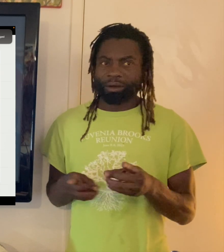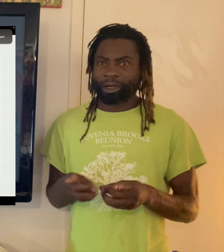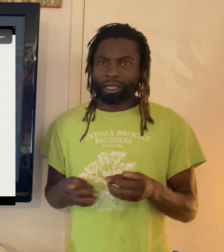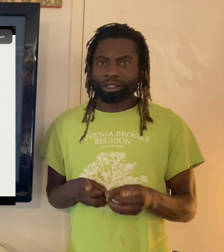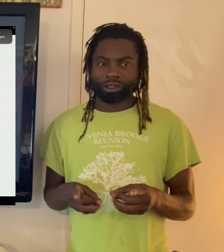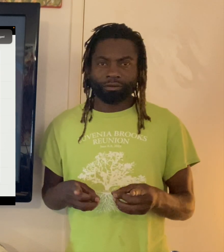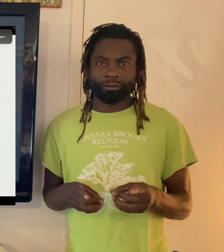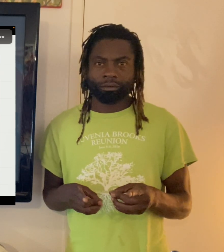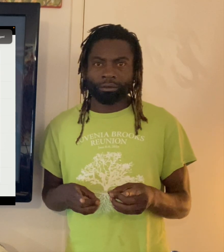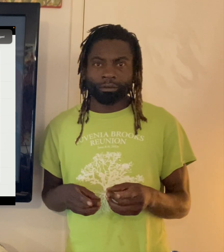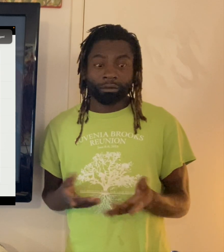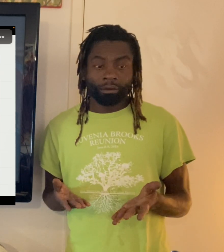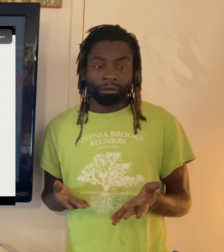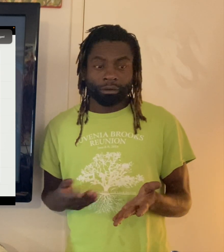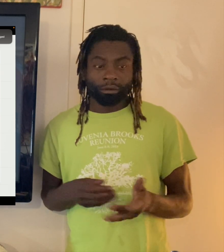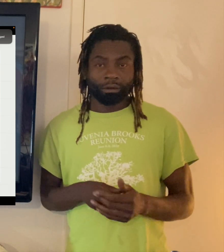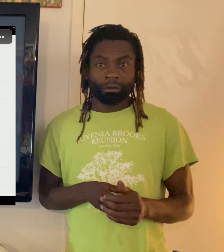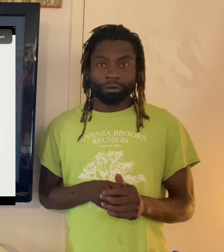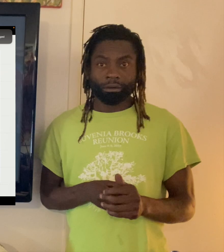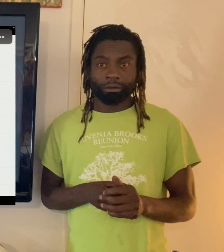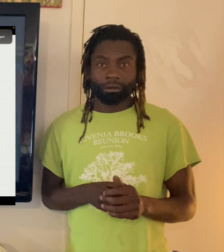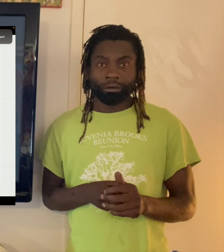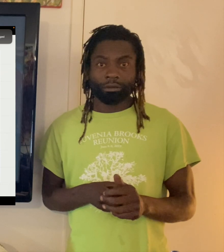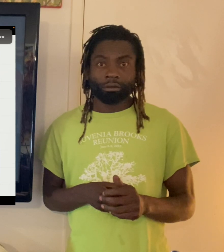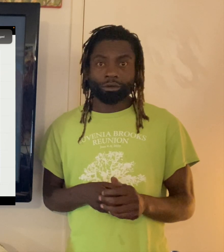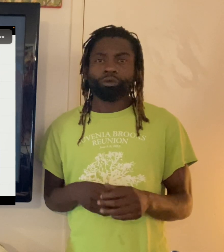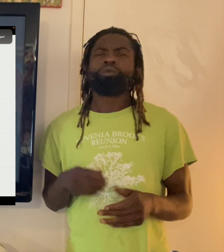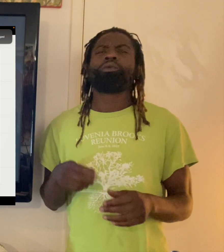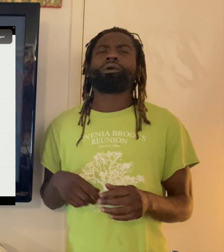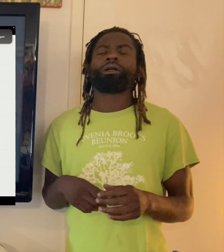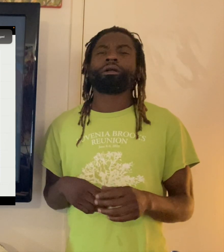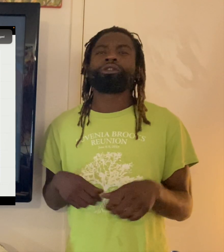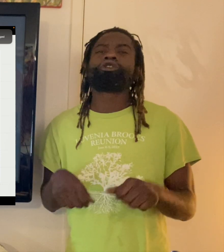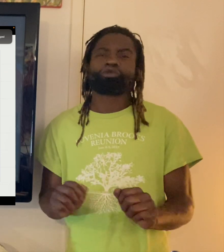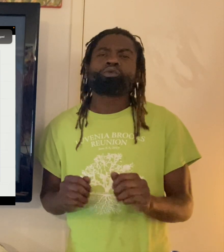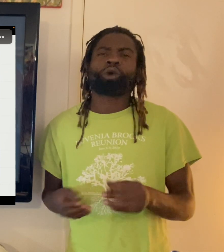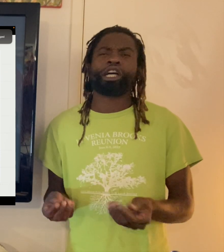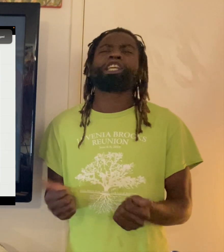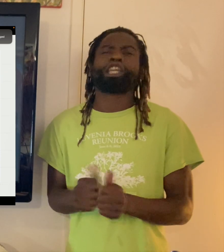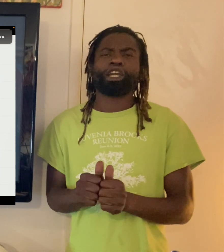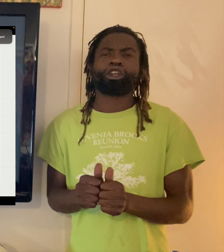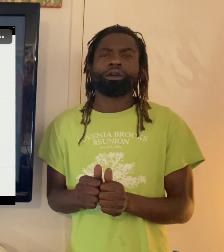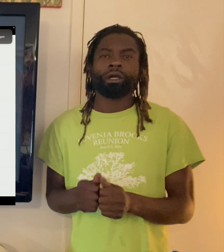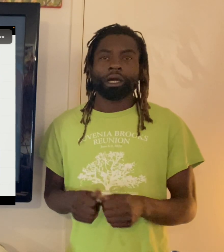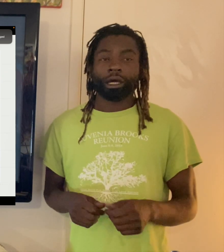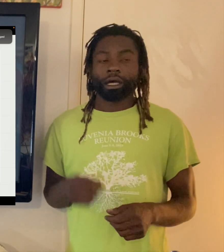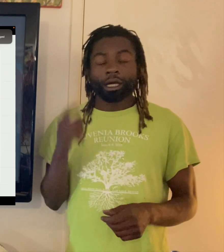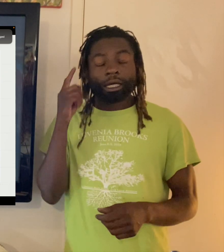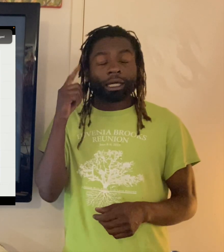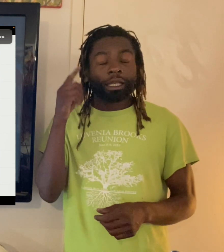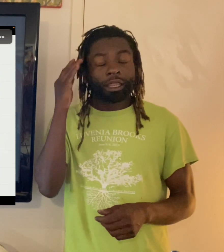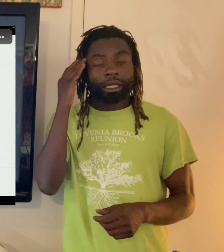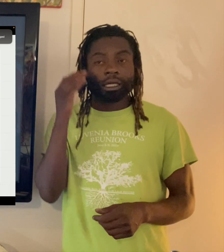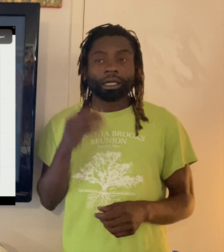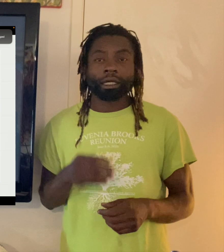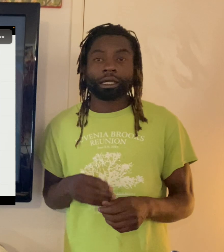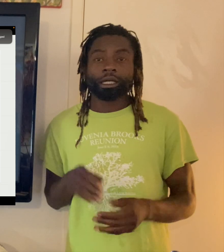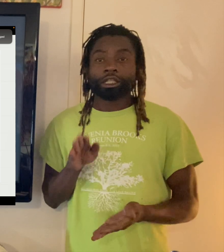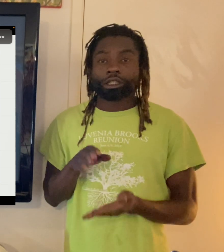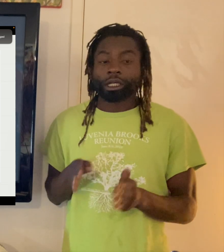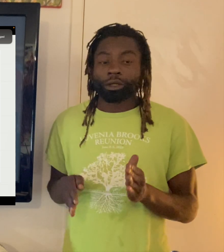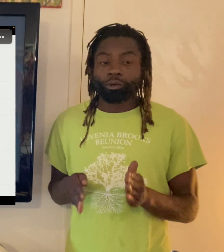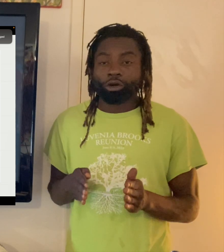Robot go? Maybe we could do the first one together. I think Tiny Robot should go up